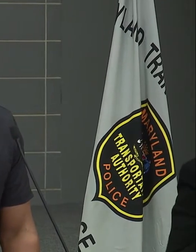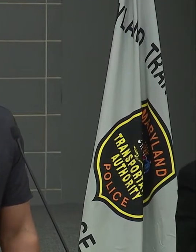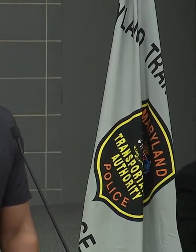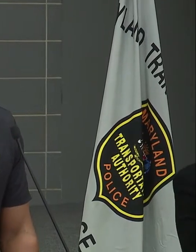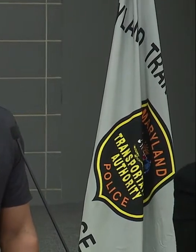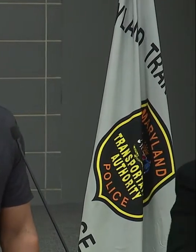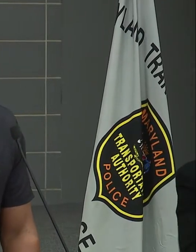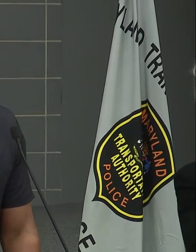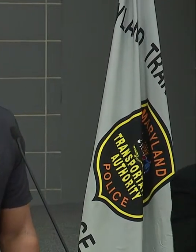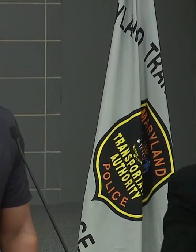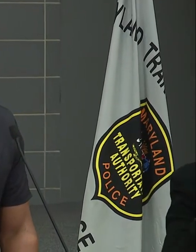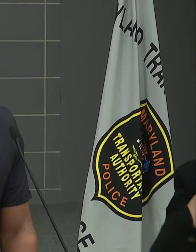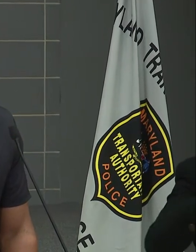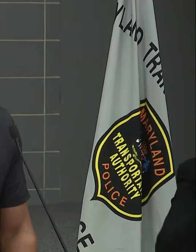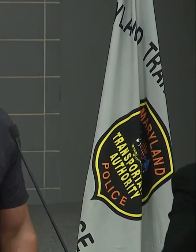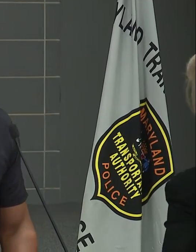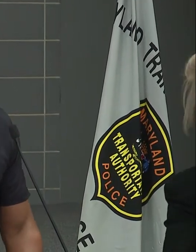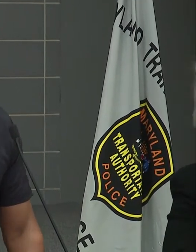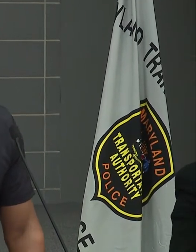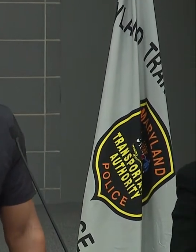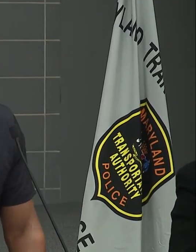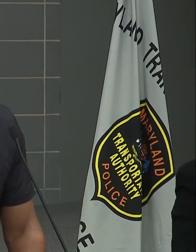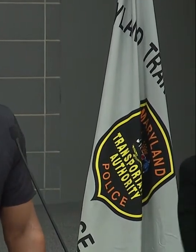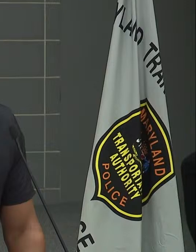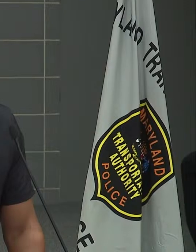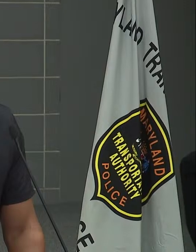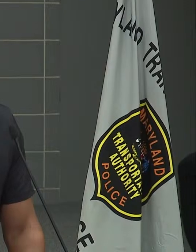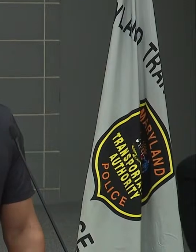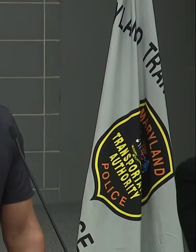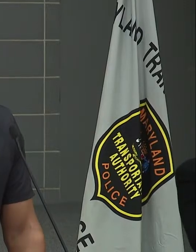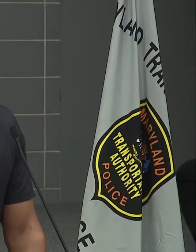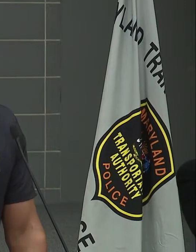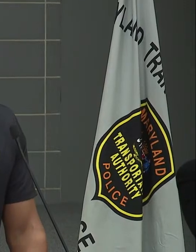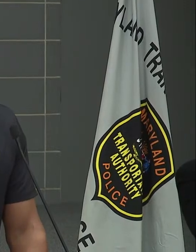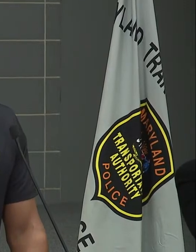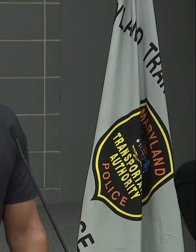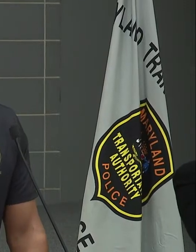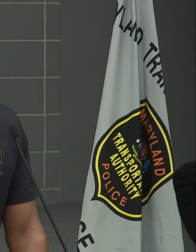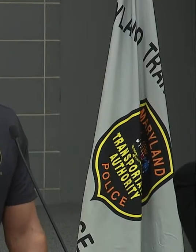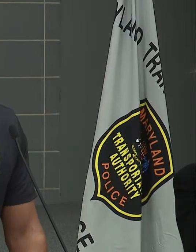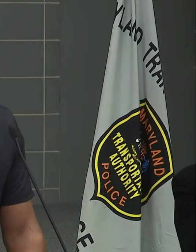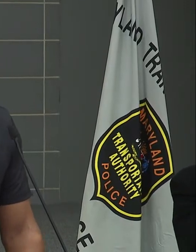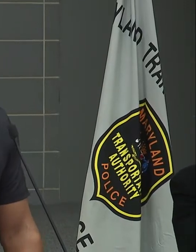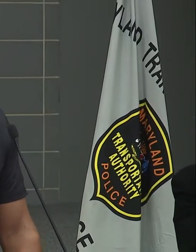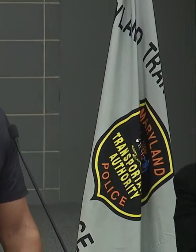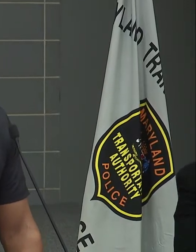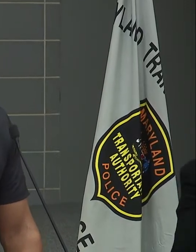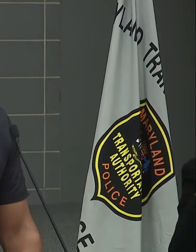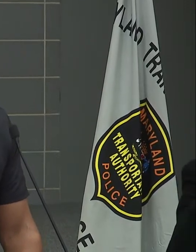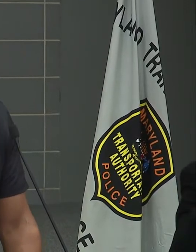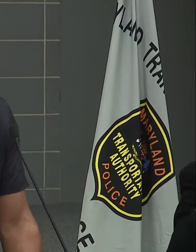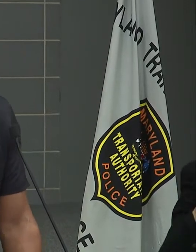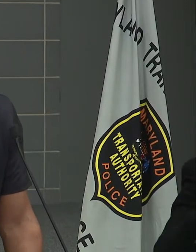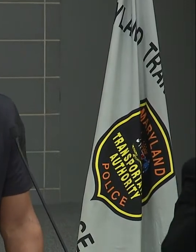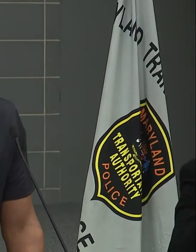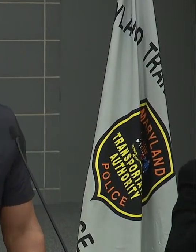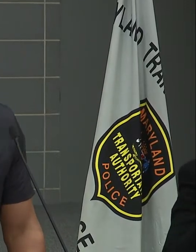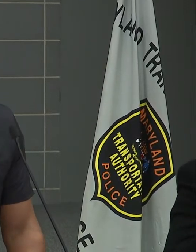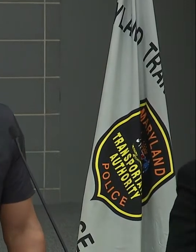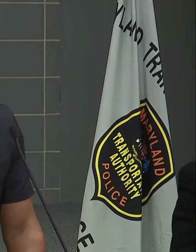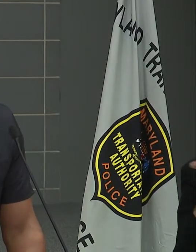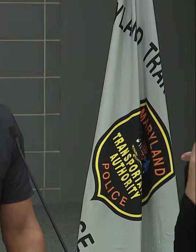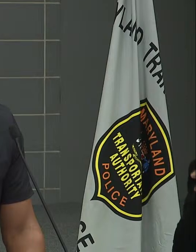both Republican and Democrat. You know, just yesterday, we were with Chairman Cole and Chairman Womack and Chairman Graves, all